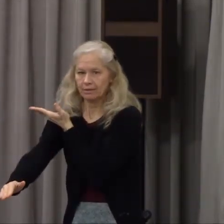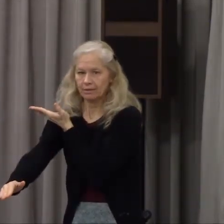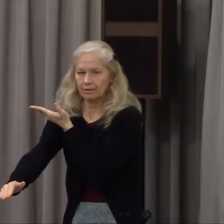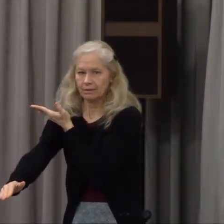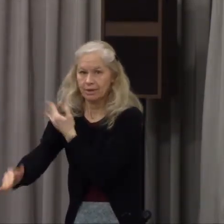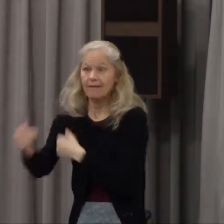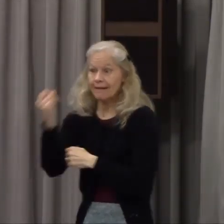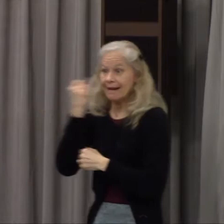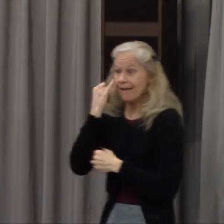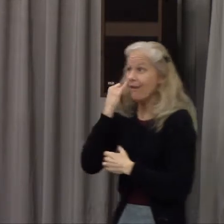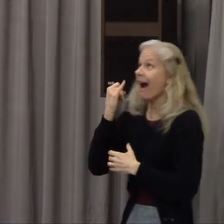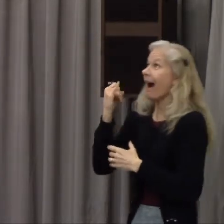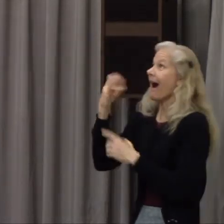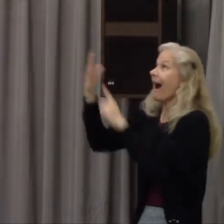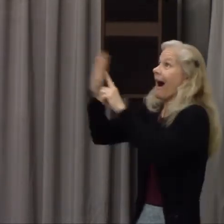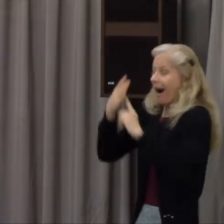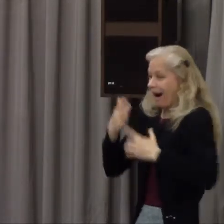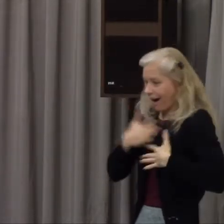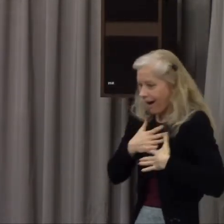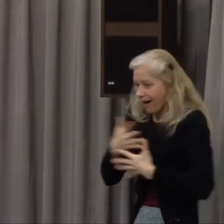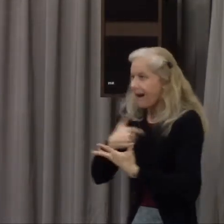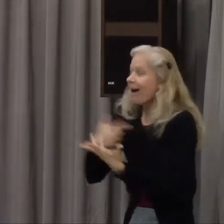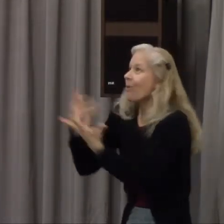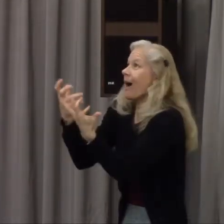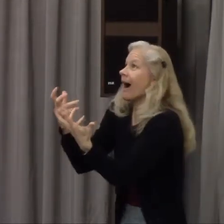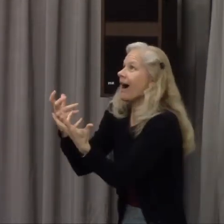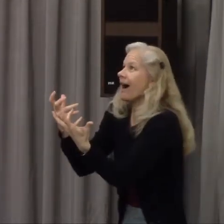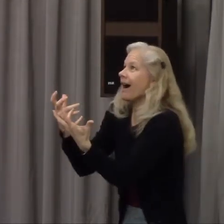of the message when it's rejected. Right.